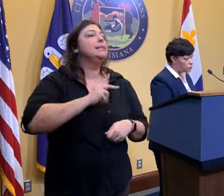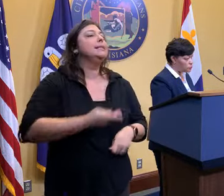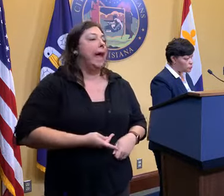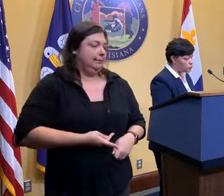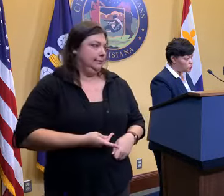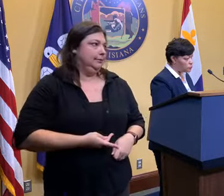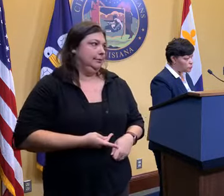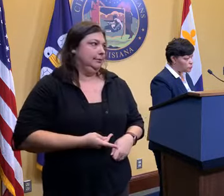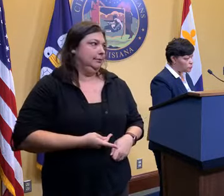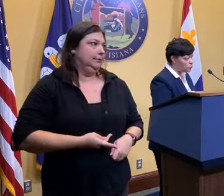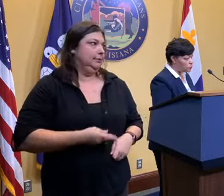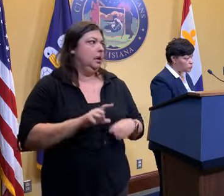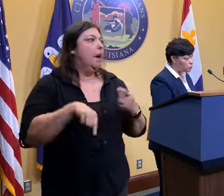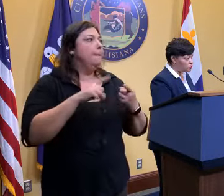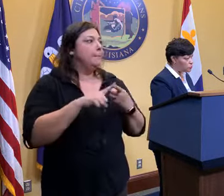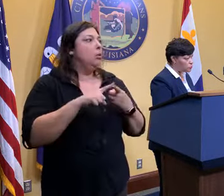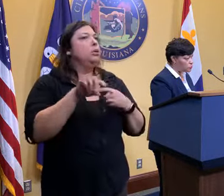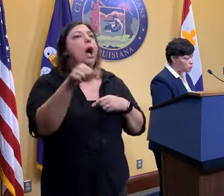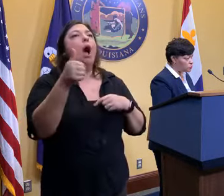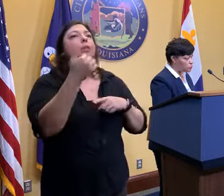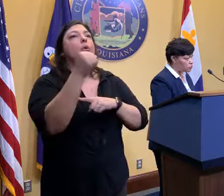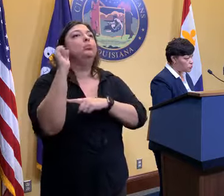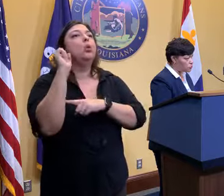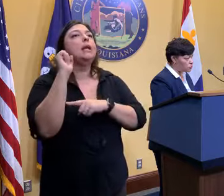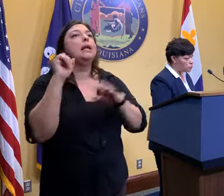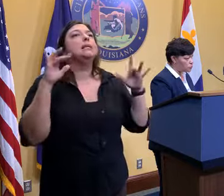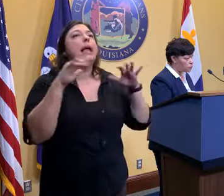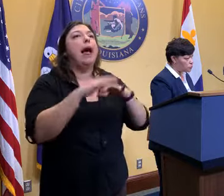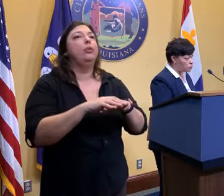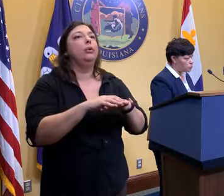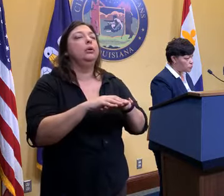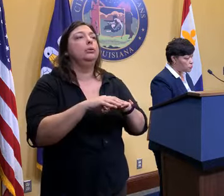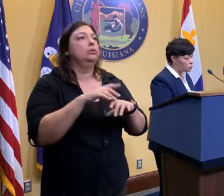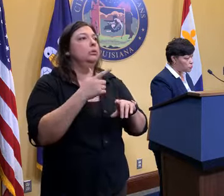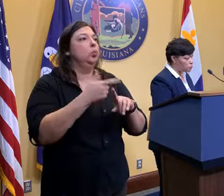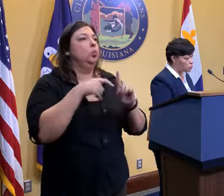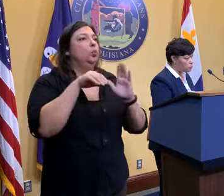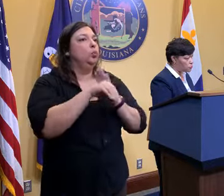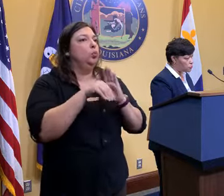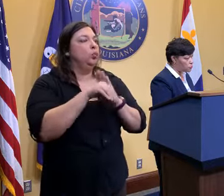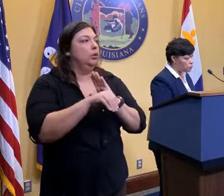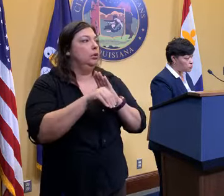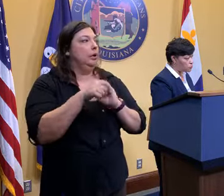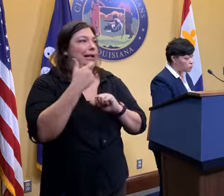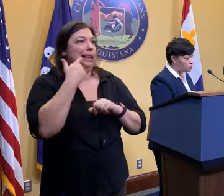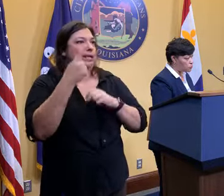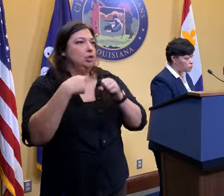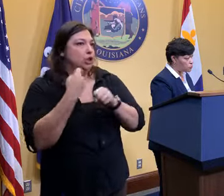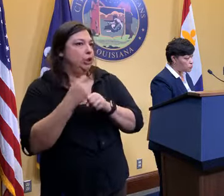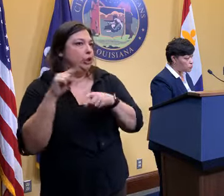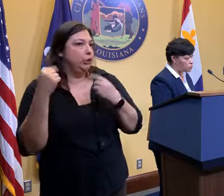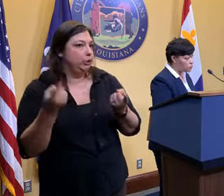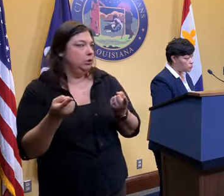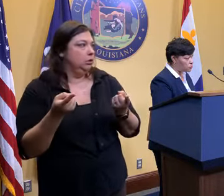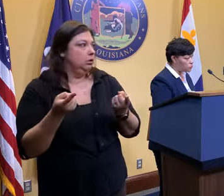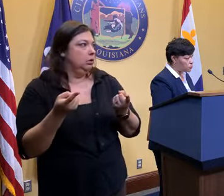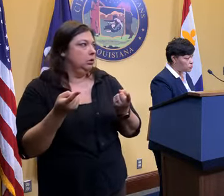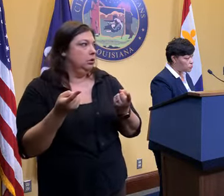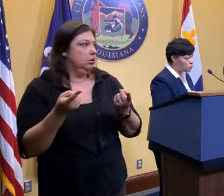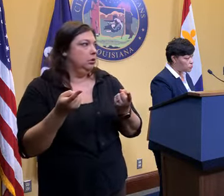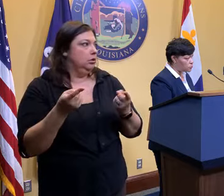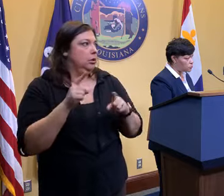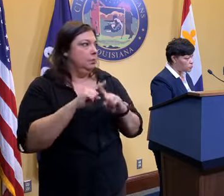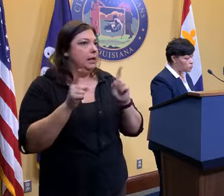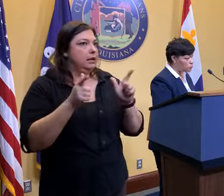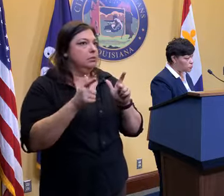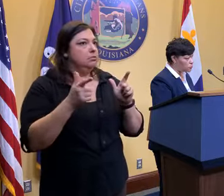about other protests and gatherings that the city has had over the past year, despite the fact that they